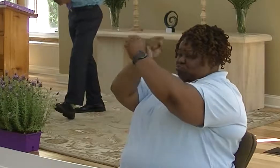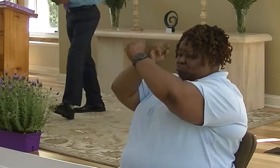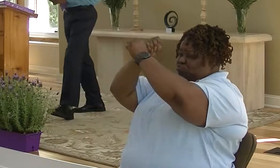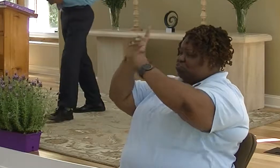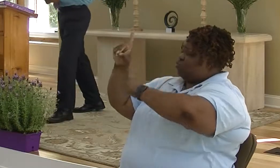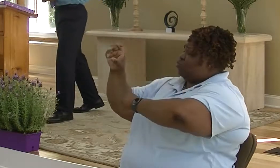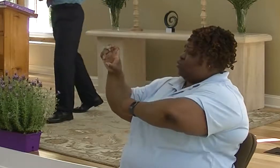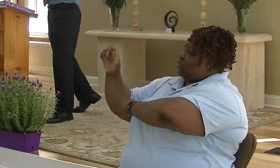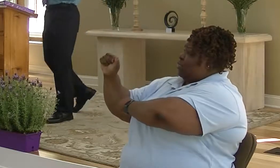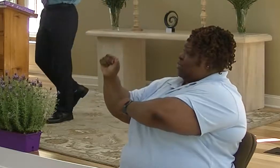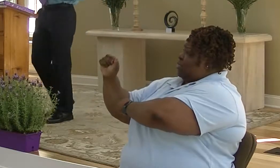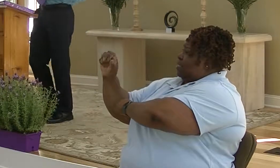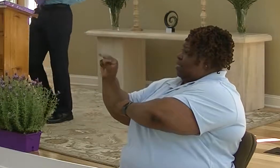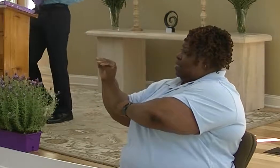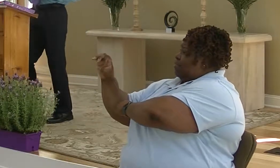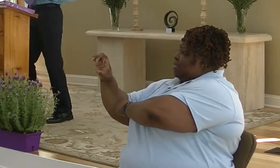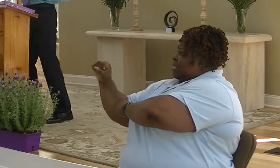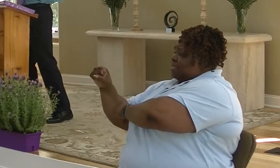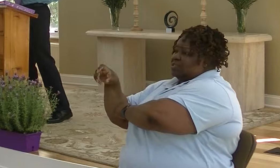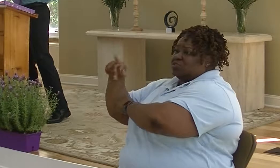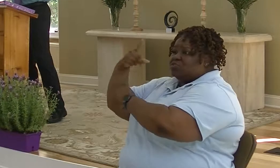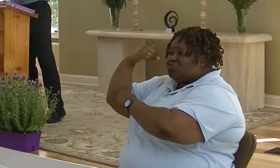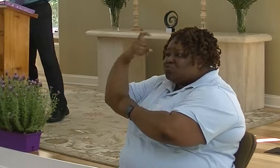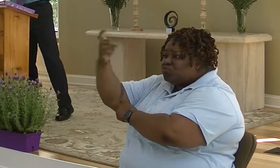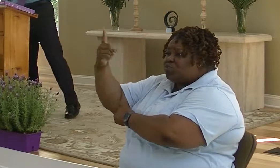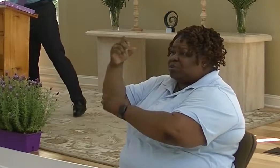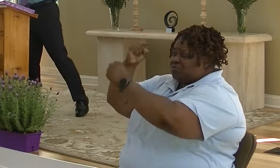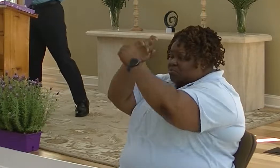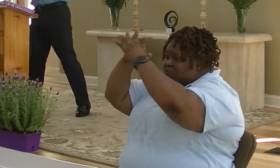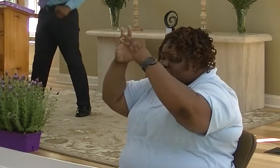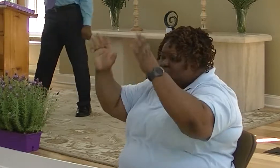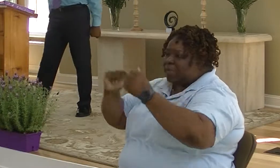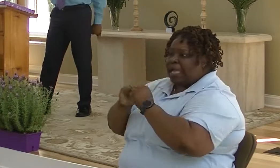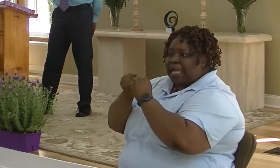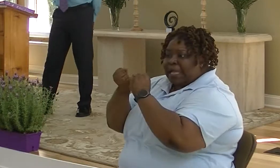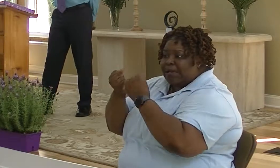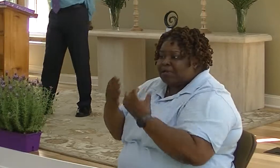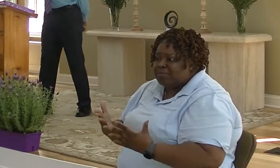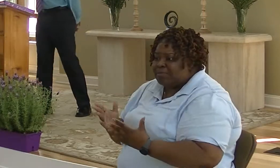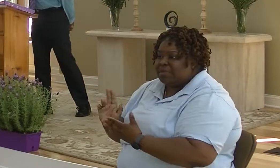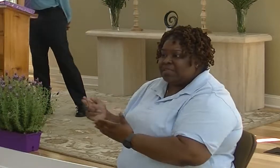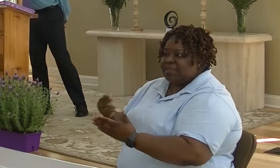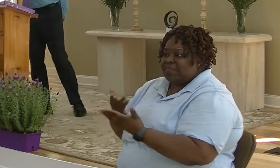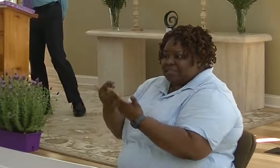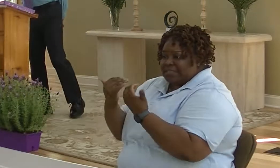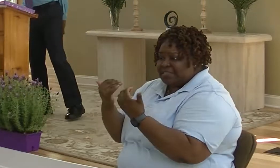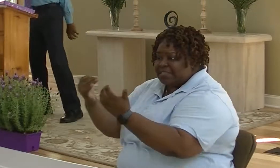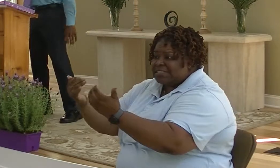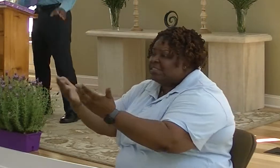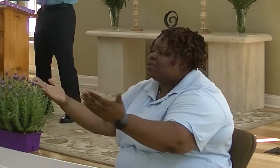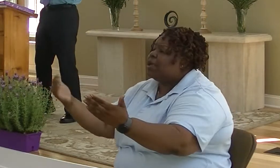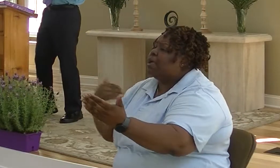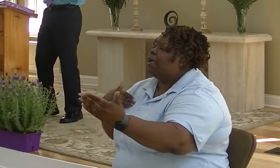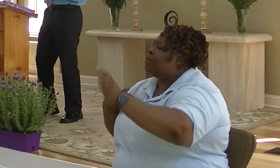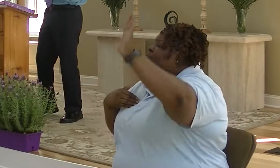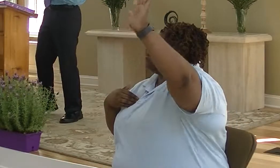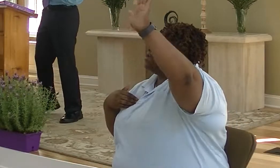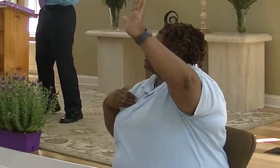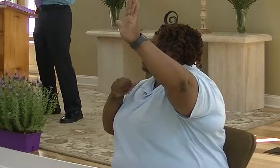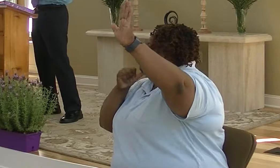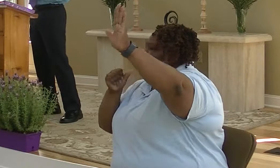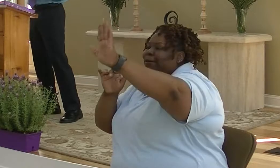dreams. How many of us in here have you don't have to raise your hand because some of you are like, I don't want to raise my hand, you're going to call on me. I'm not going to call